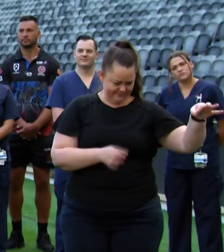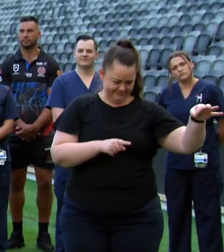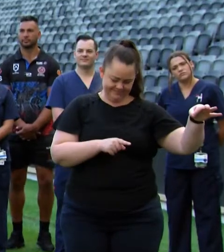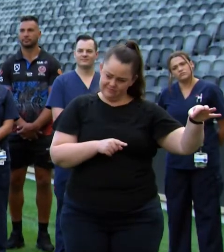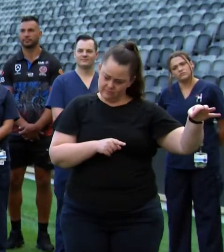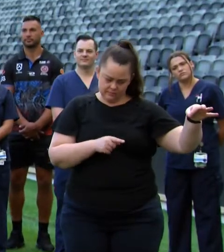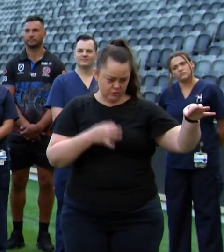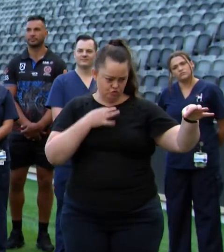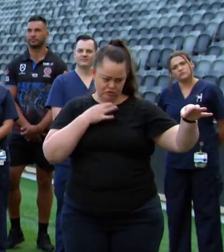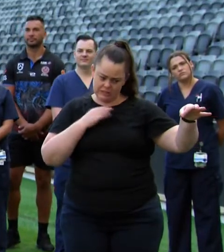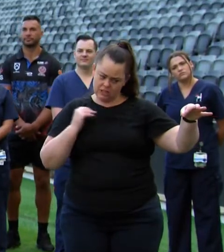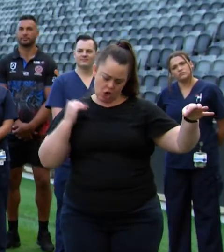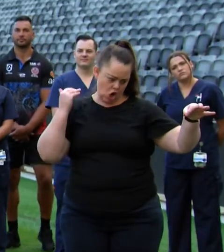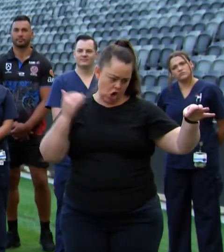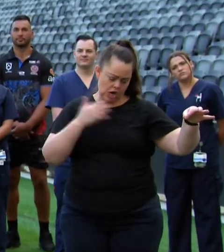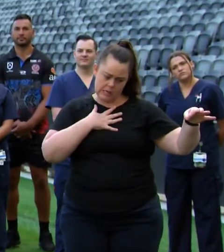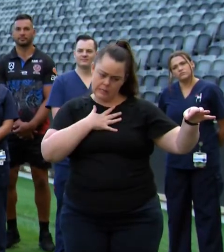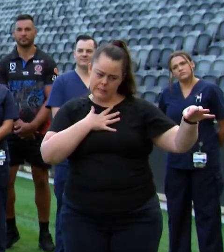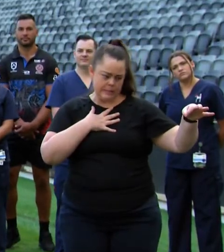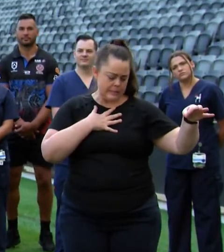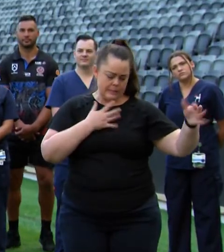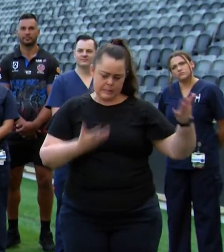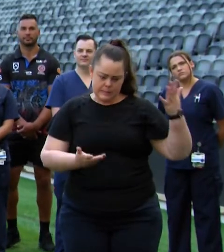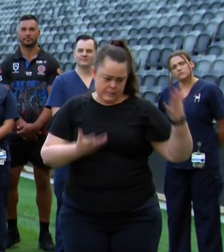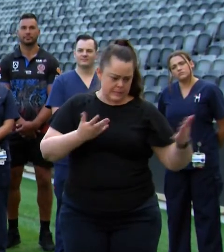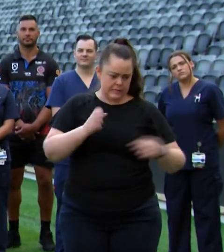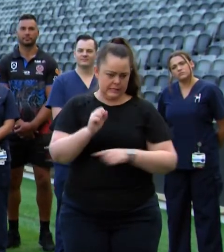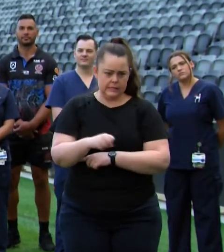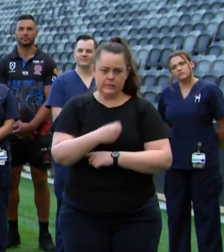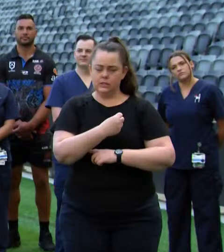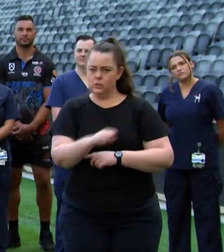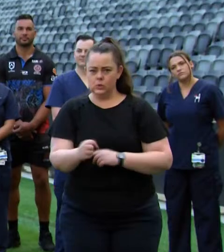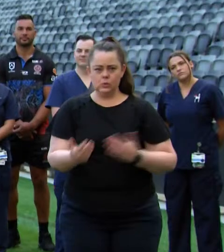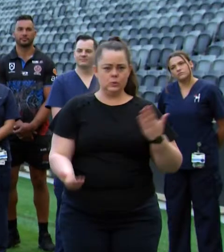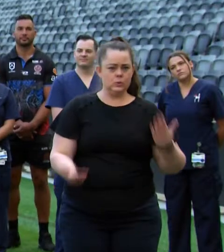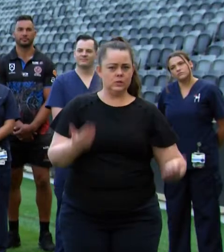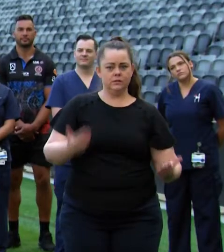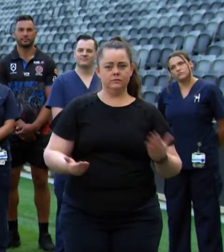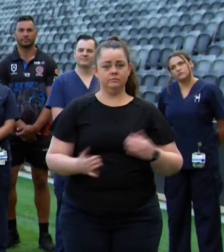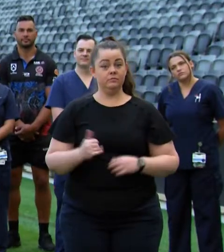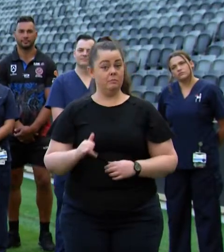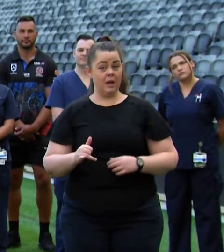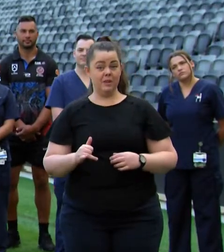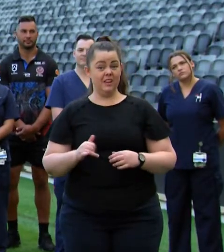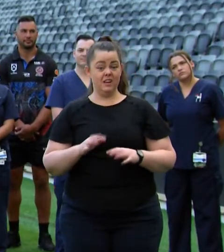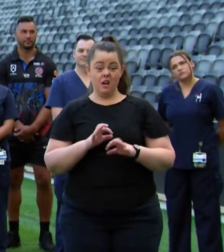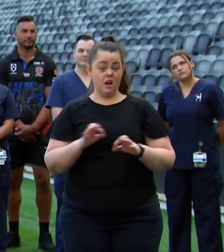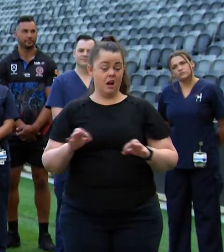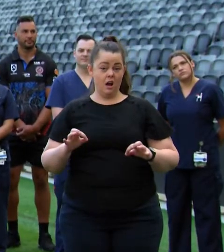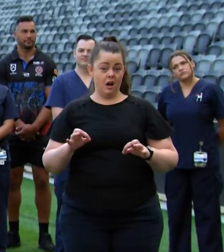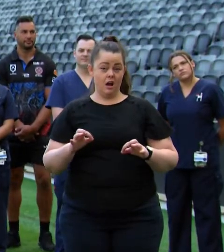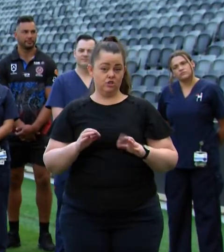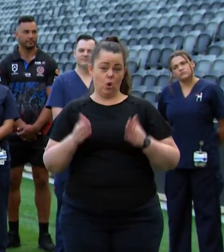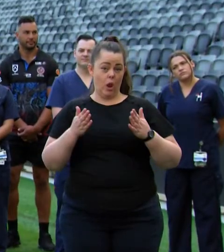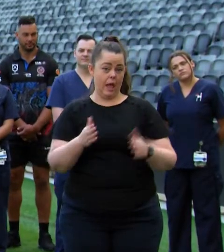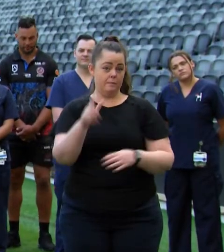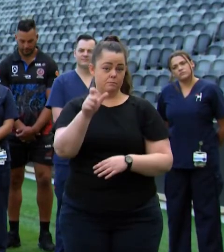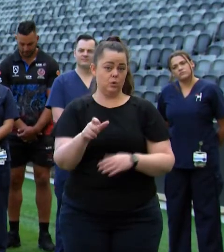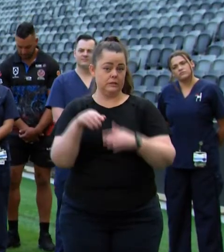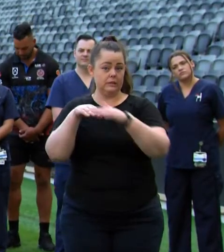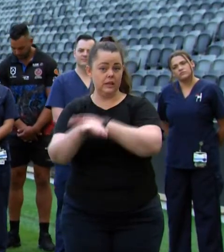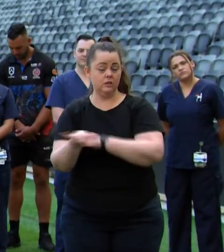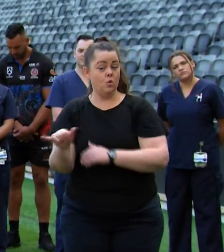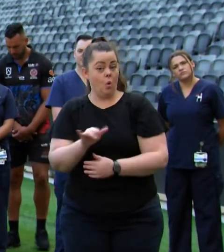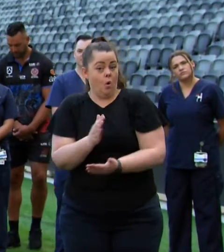And you know when you make a decision that if you allow somebody in who may not normally fit the